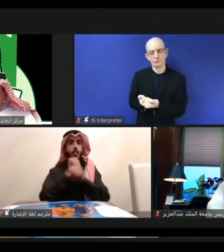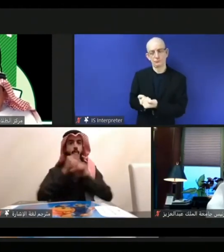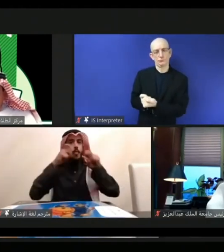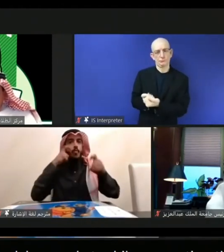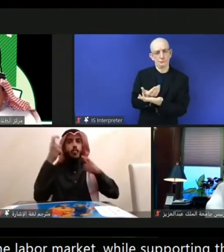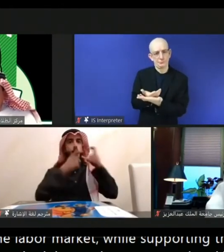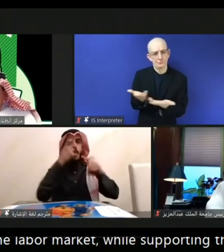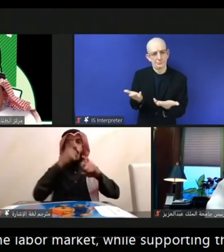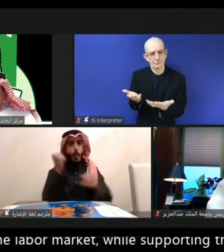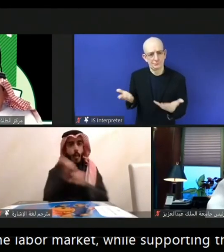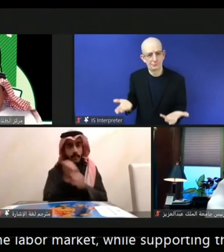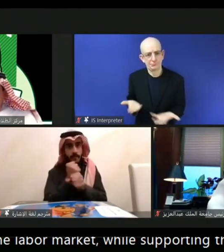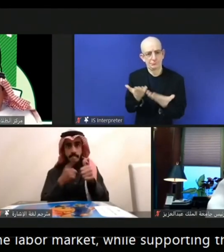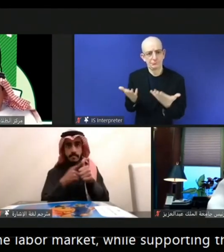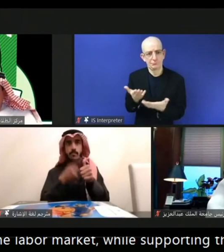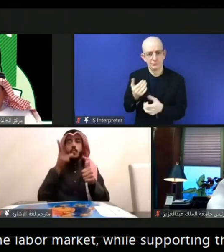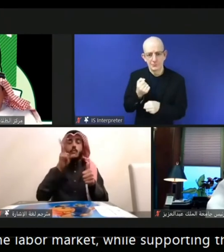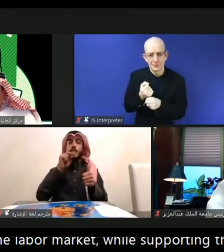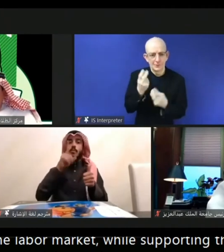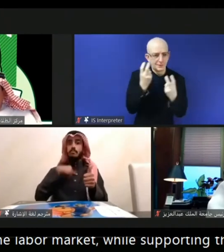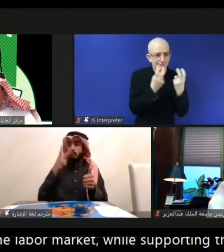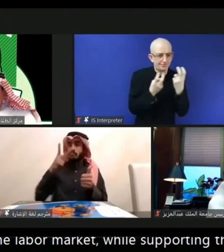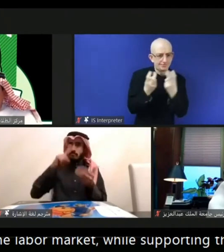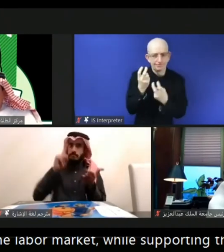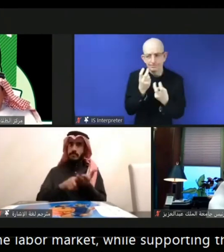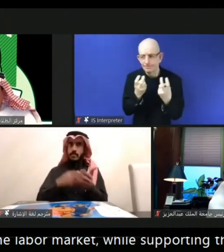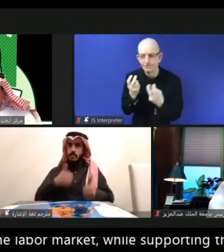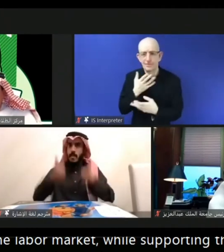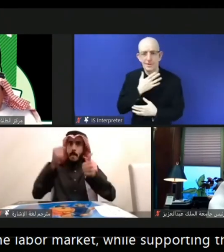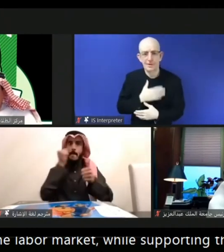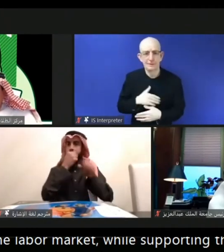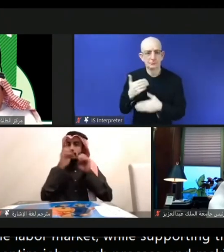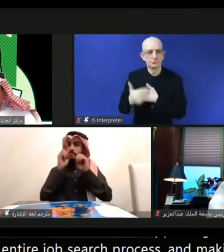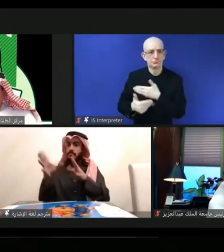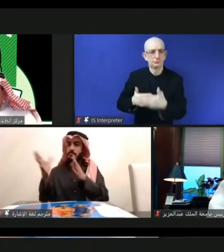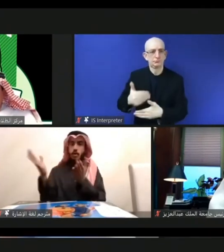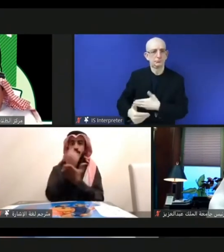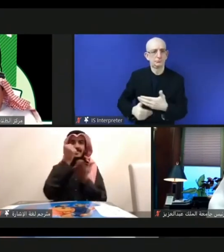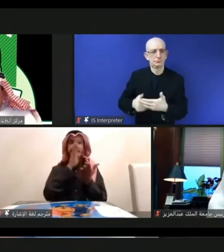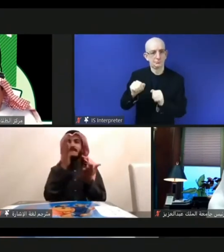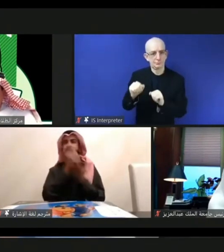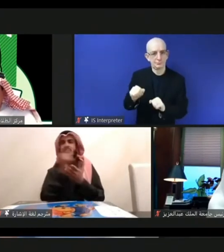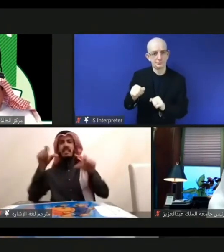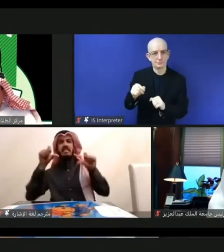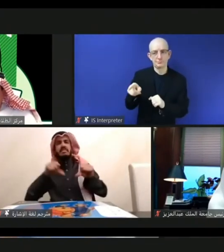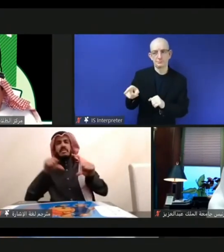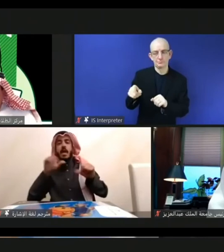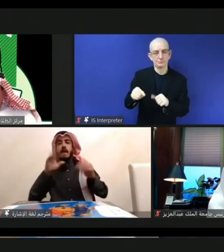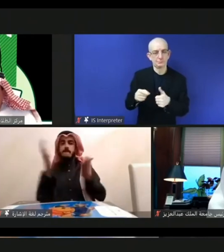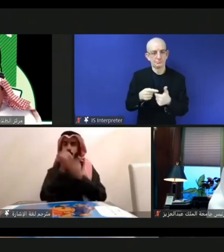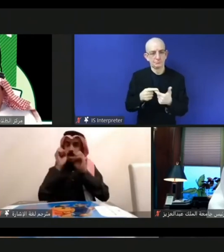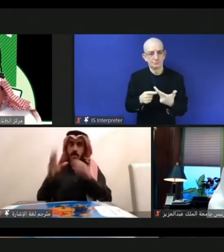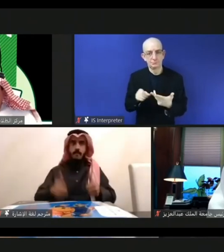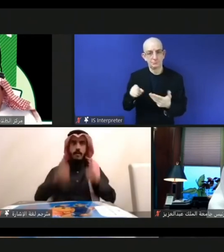their ability and skill and skilled blossom and shine so that all what they have dreamed